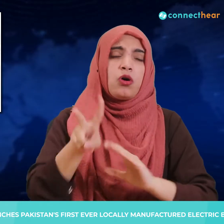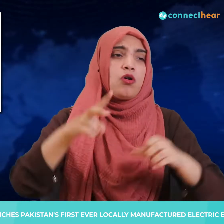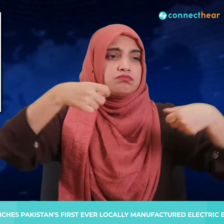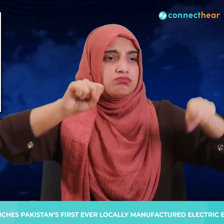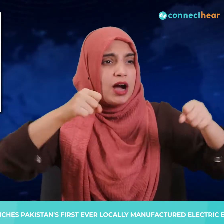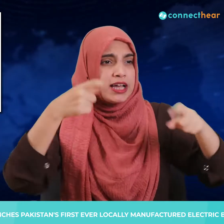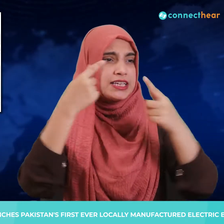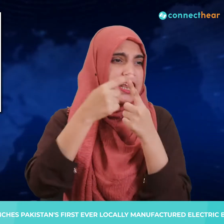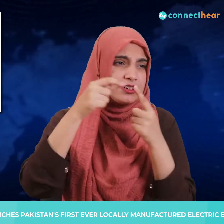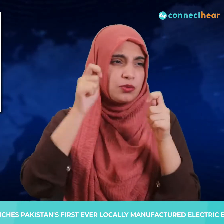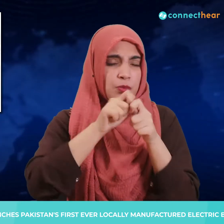market.